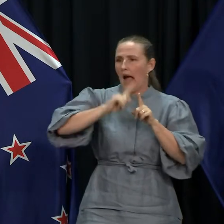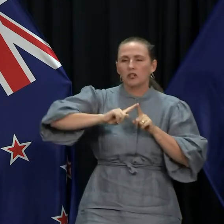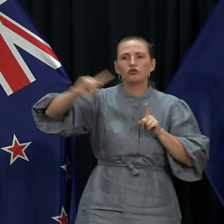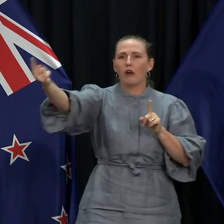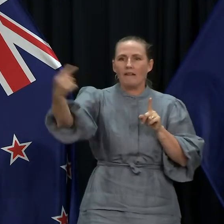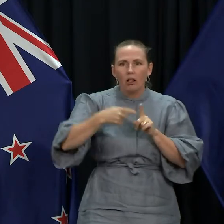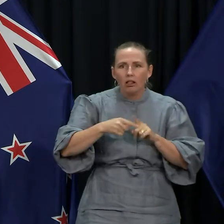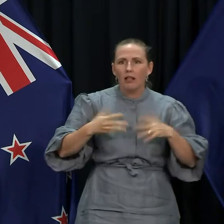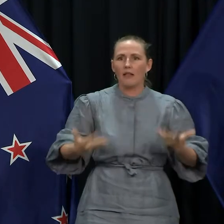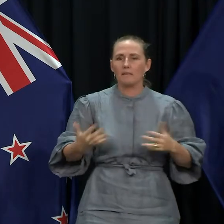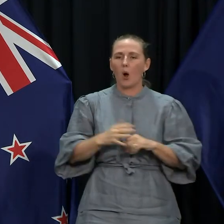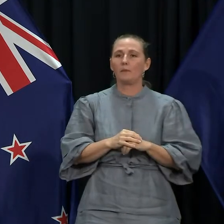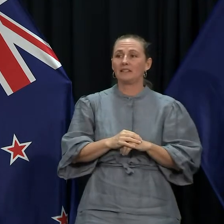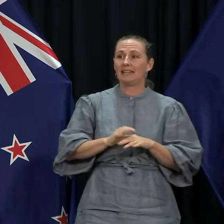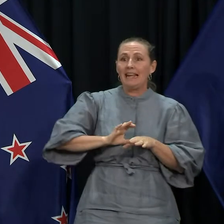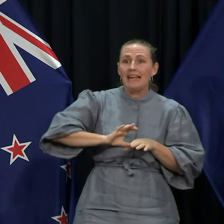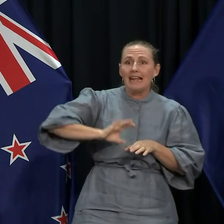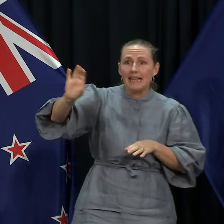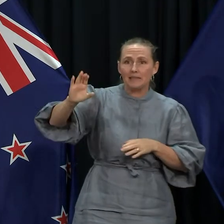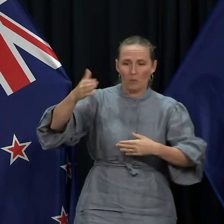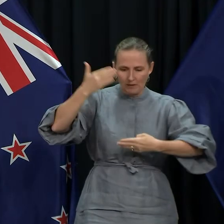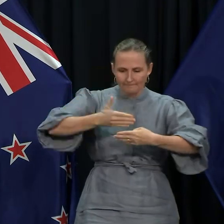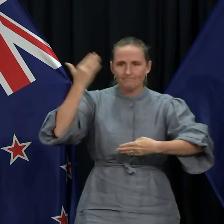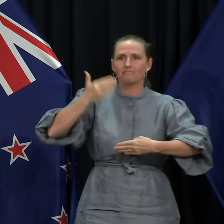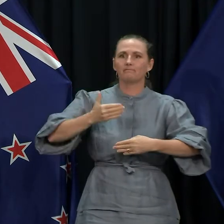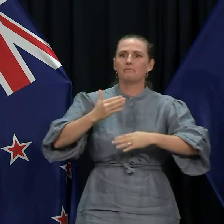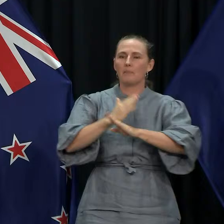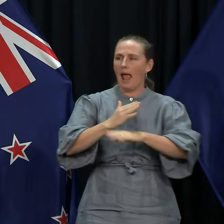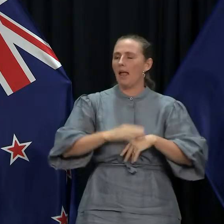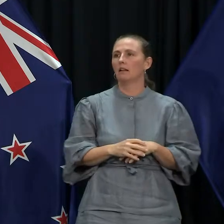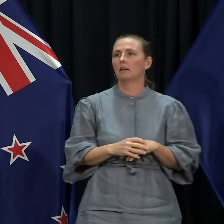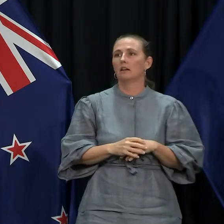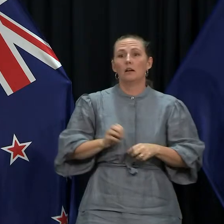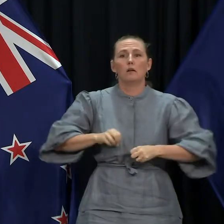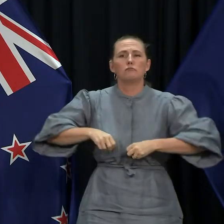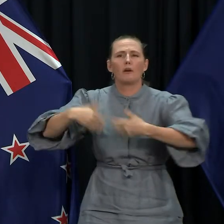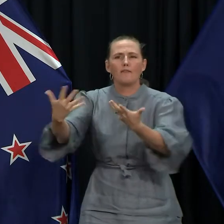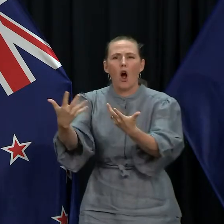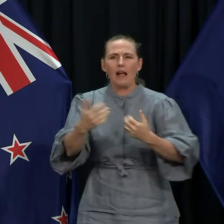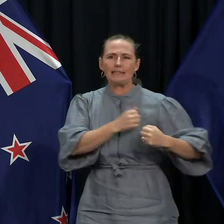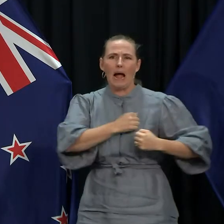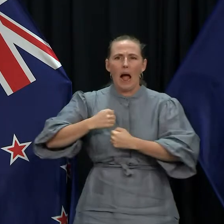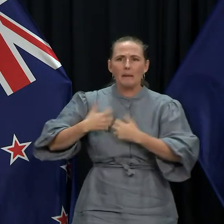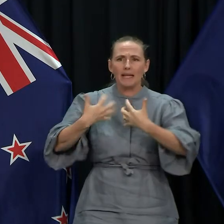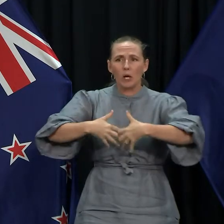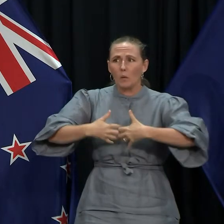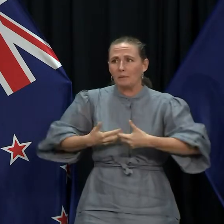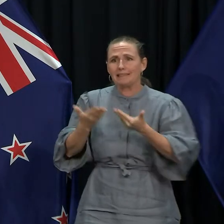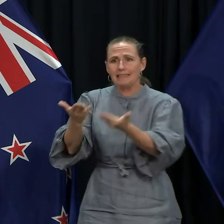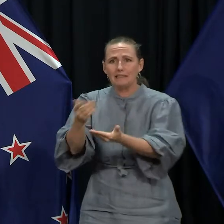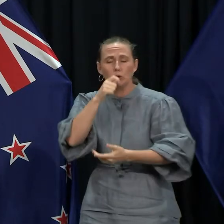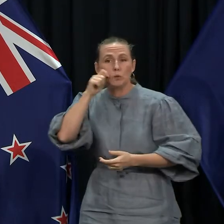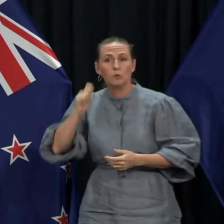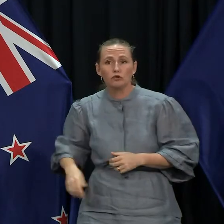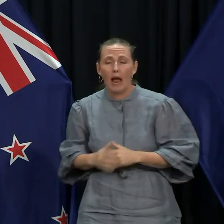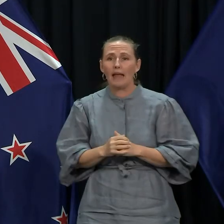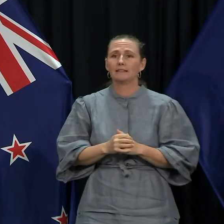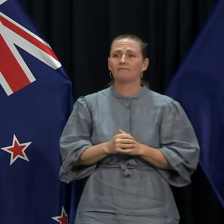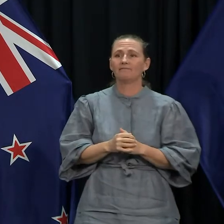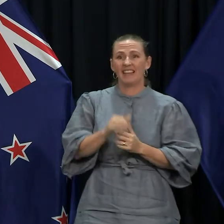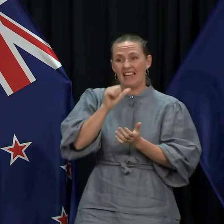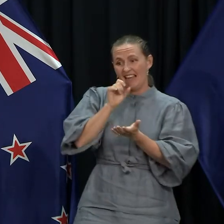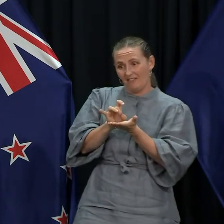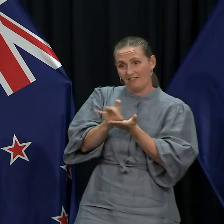bans, providing military aid, providing equipment to Ukraine, when it comes to expelling ambassadors,